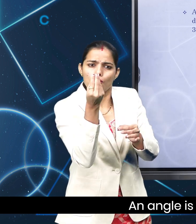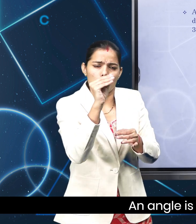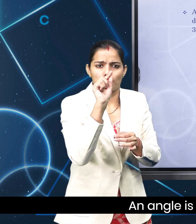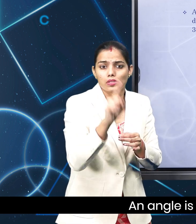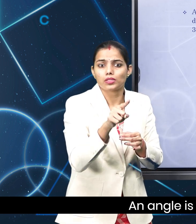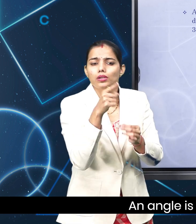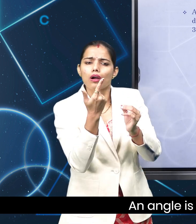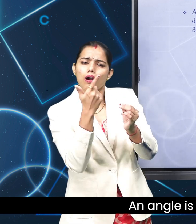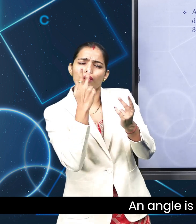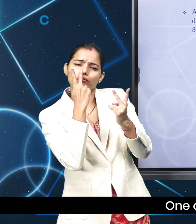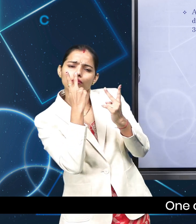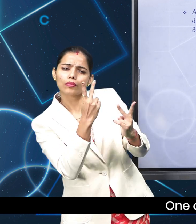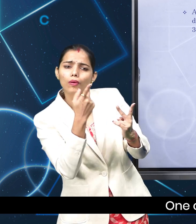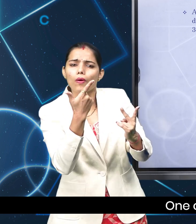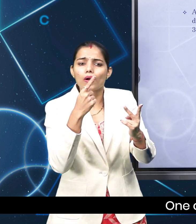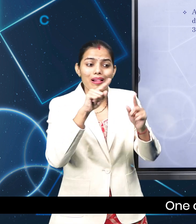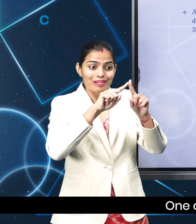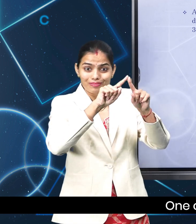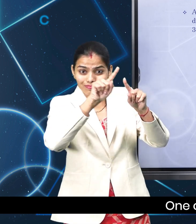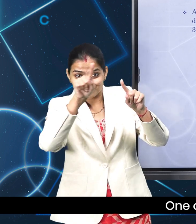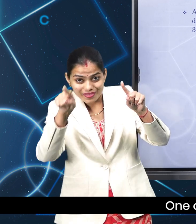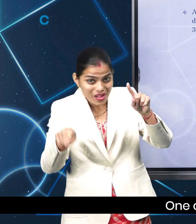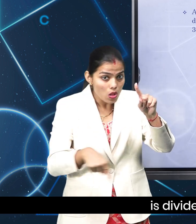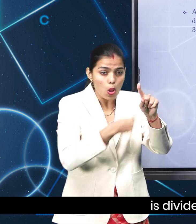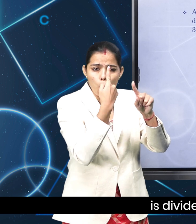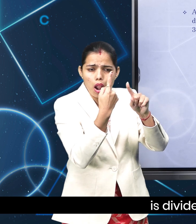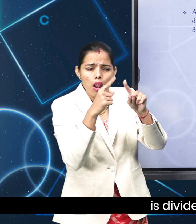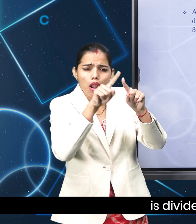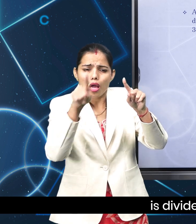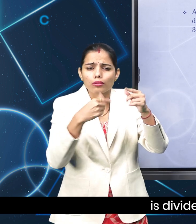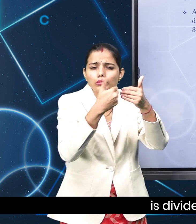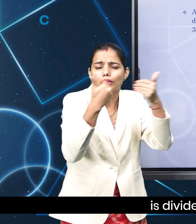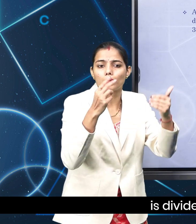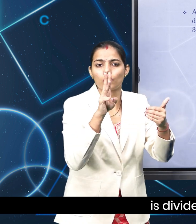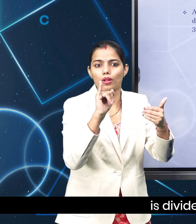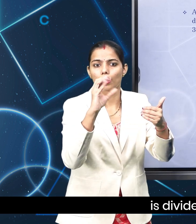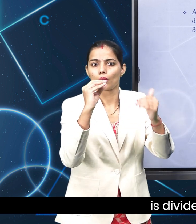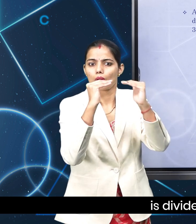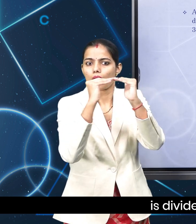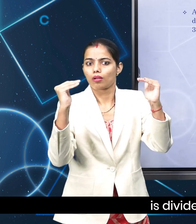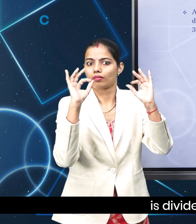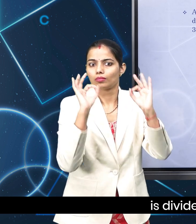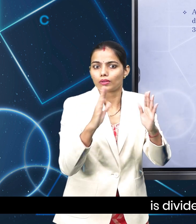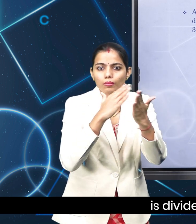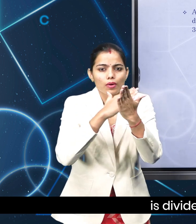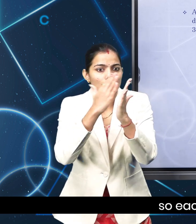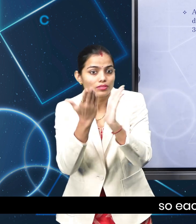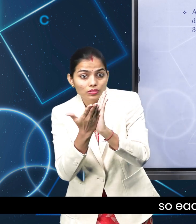degree. One complete revolution is divided into 360 equal parts, so